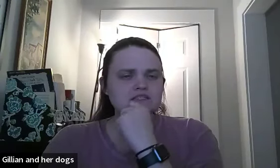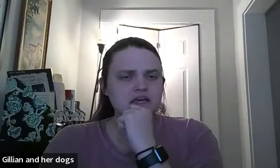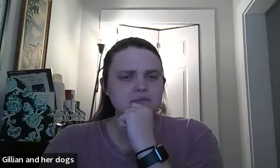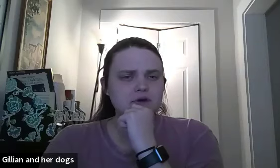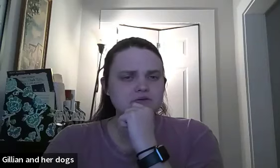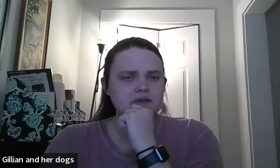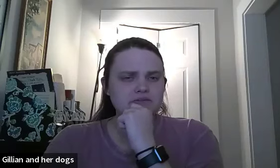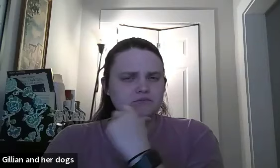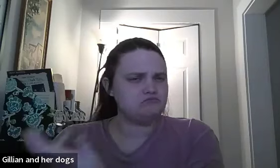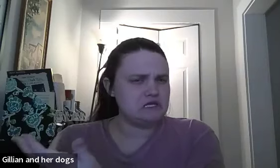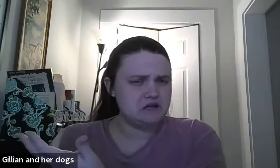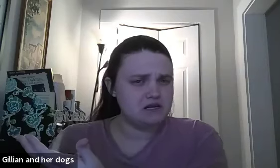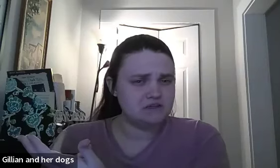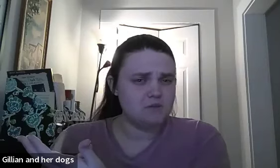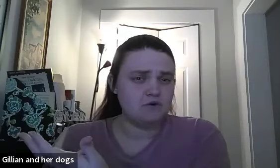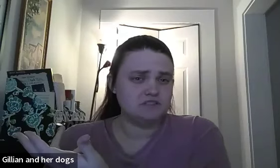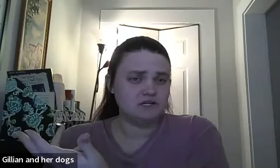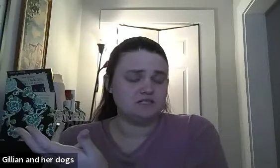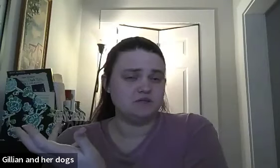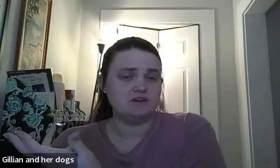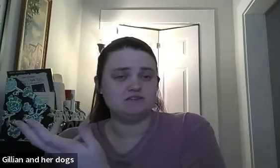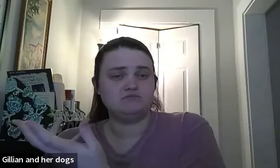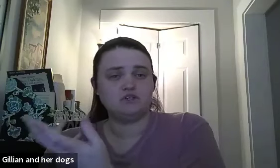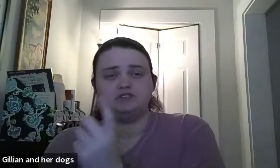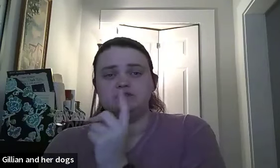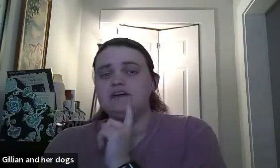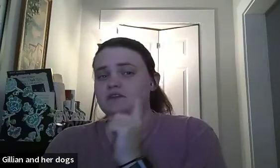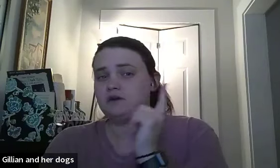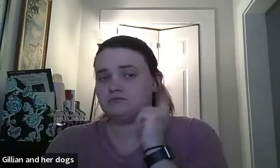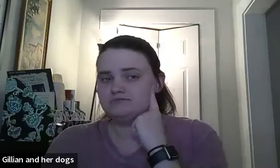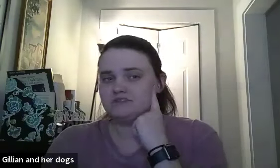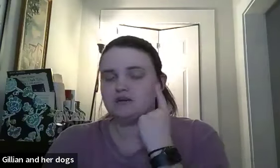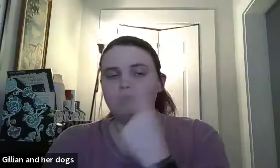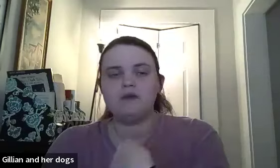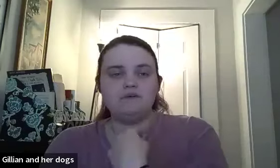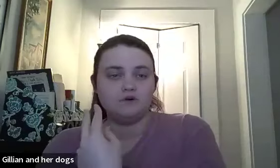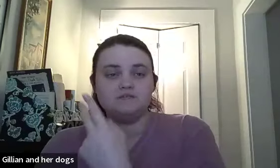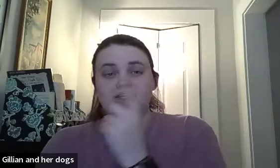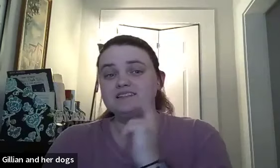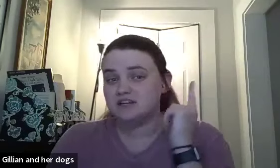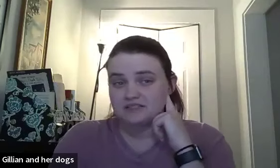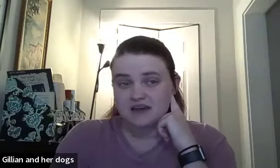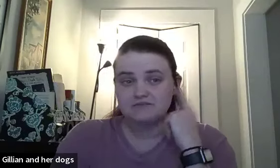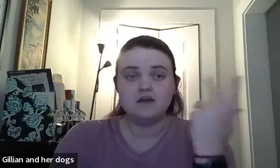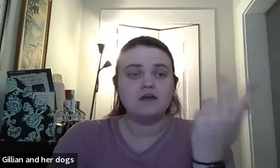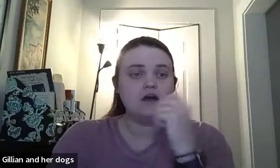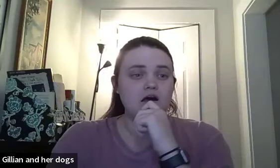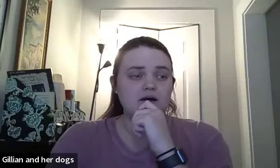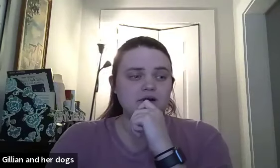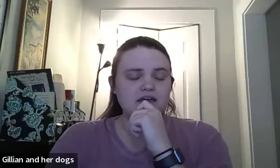because like it's not as common most of our kids because once you like they don't maybe voice because they are deaf.